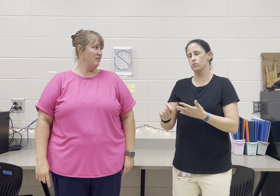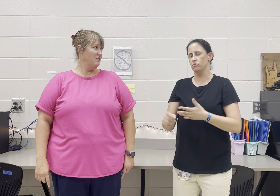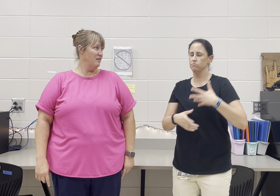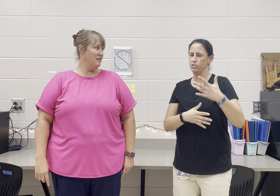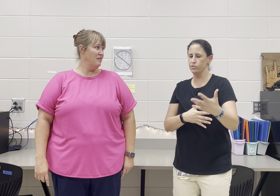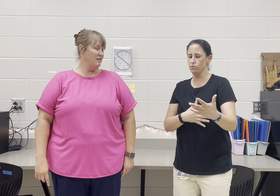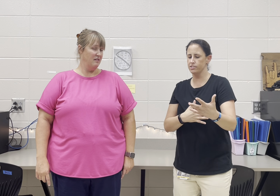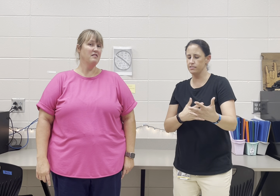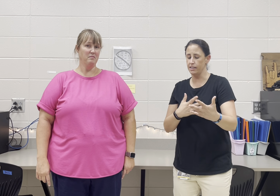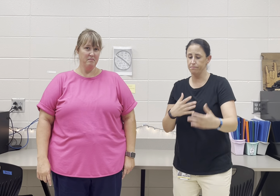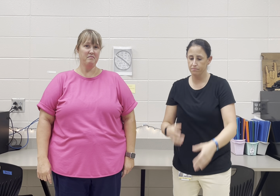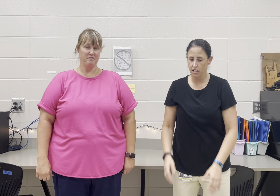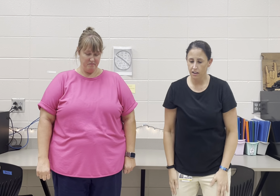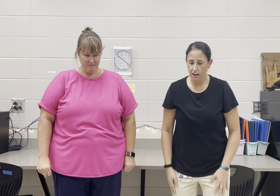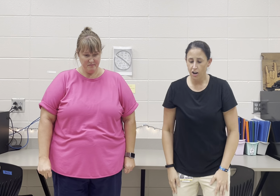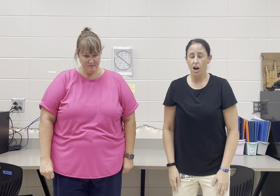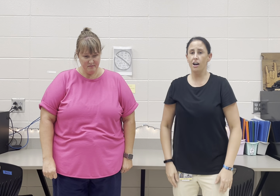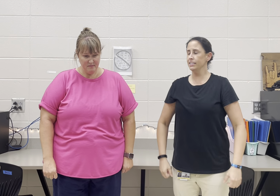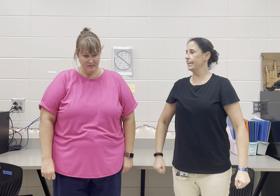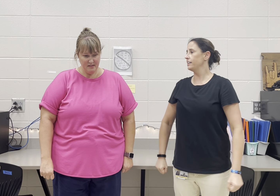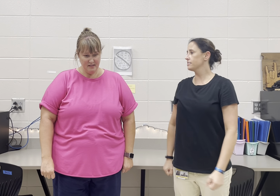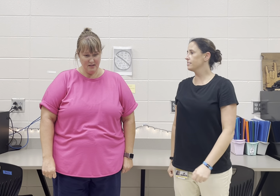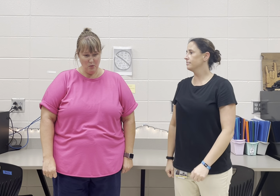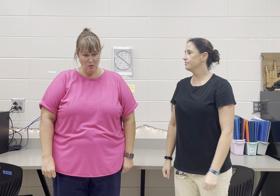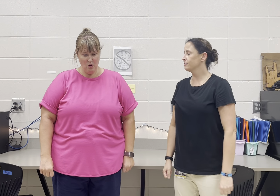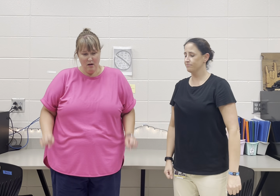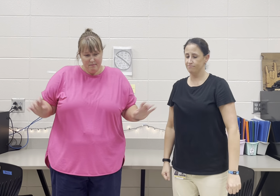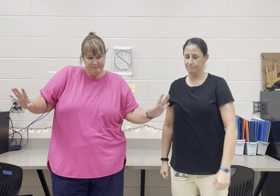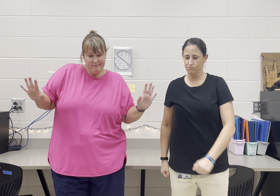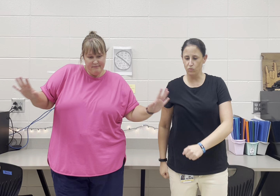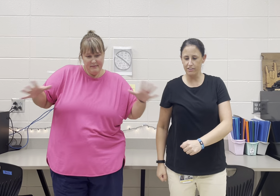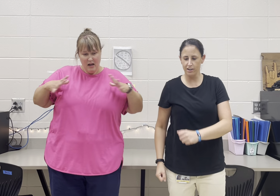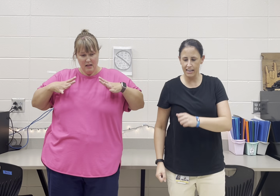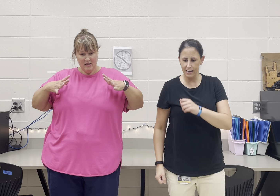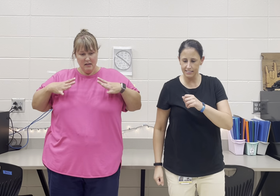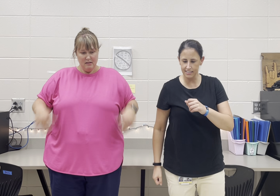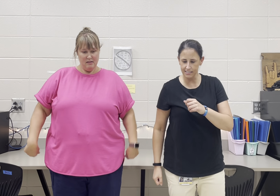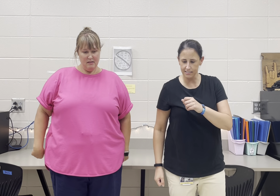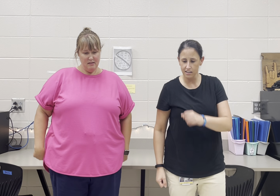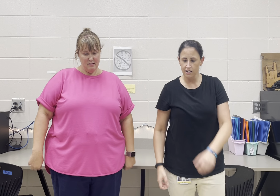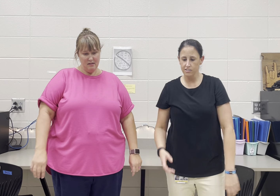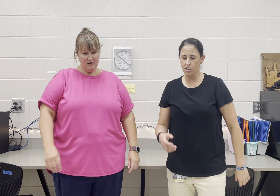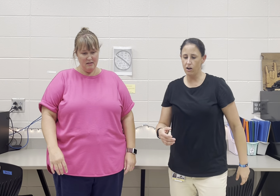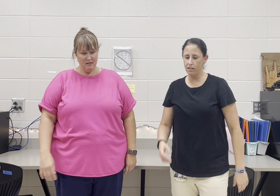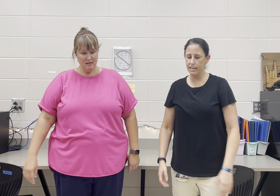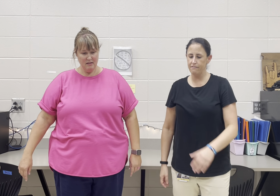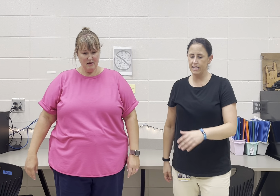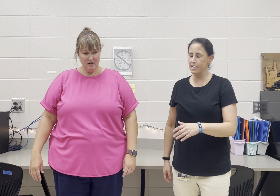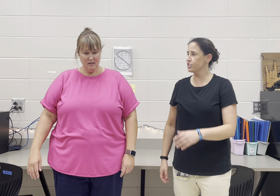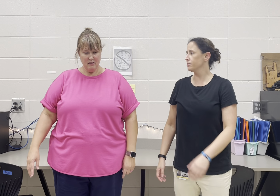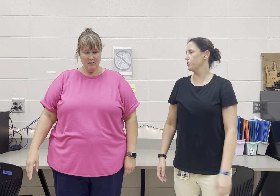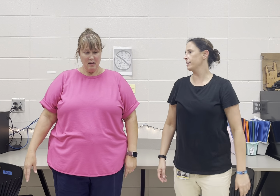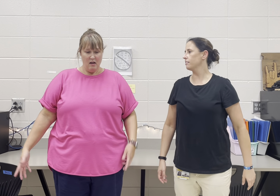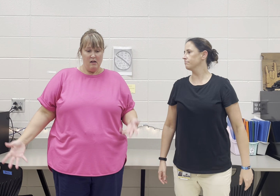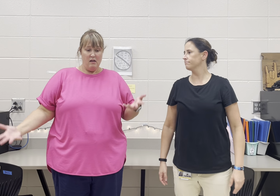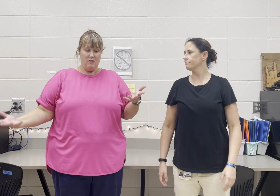school. Use the words I sign. Holidays, Woo. weather and season. So holiday, vacation, break.